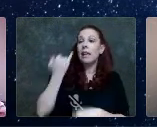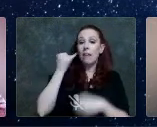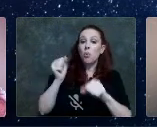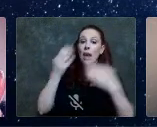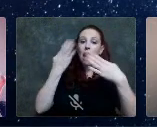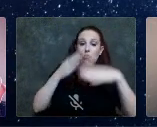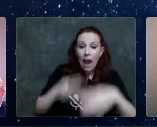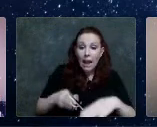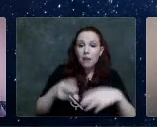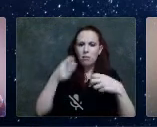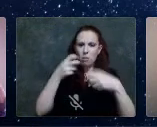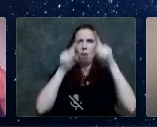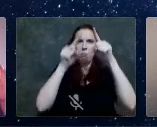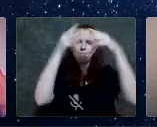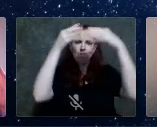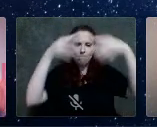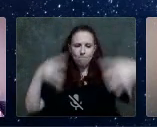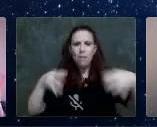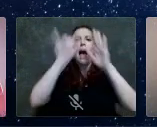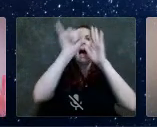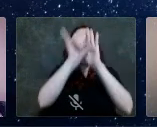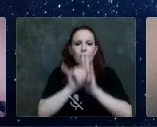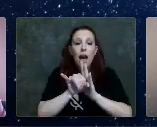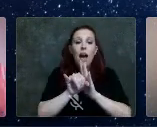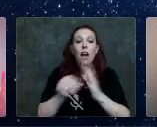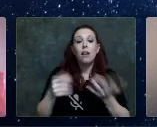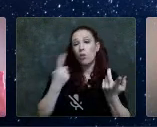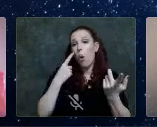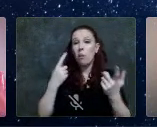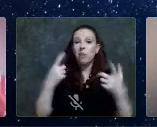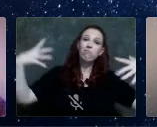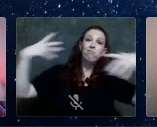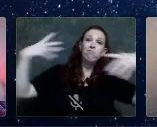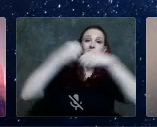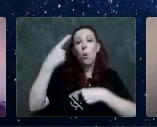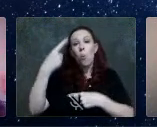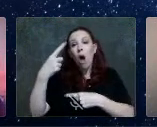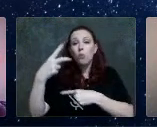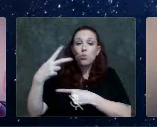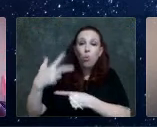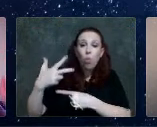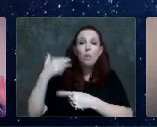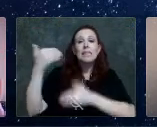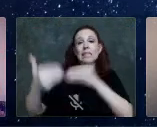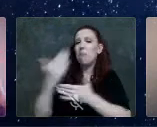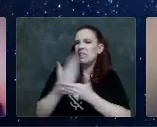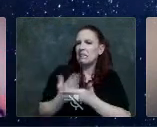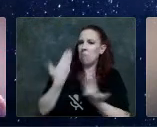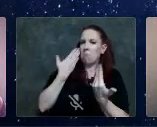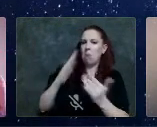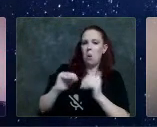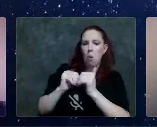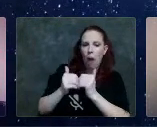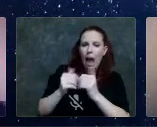down and identify at a high level, here's the 2 steps or the 3 steps. I don't know how to do some of these, but like,